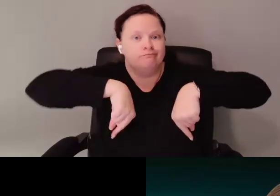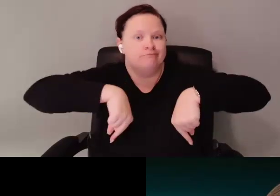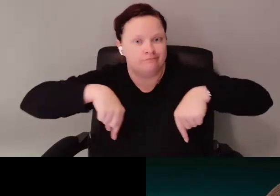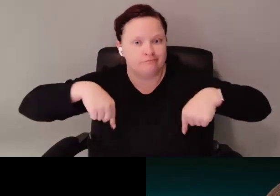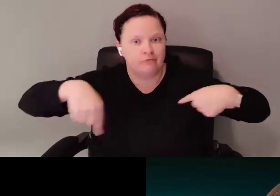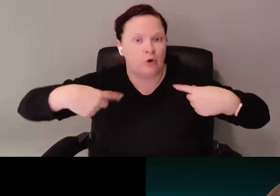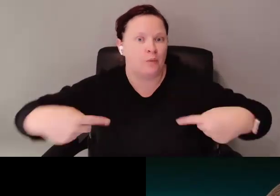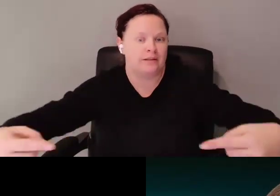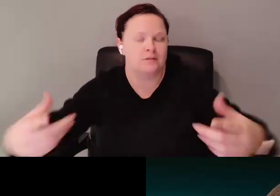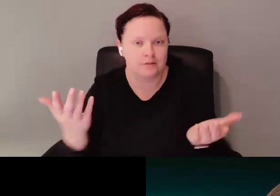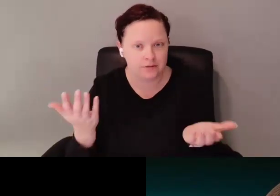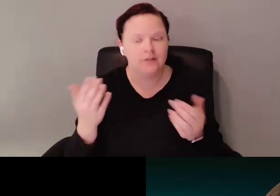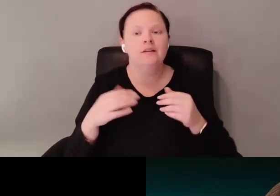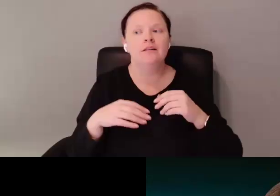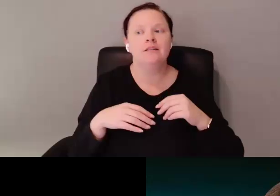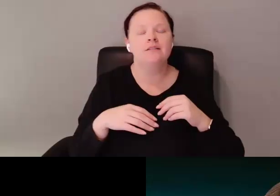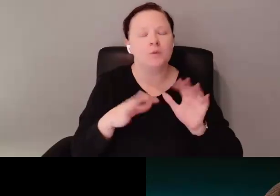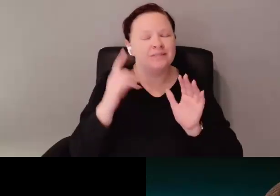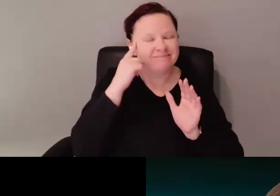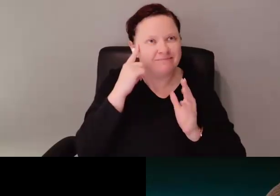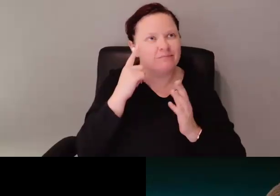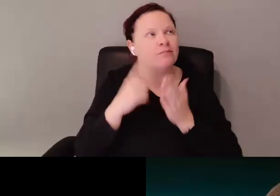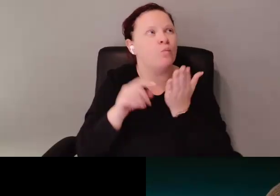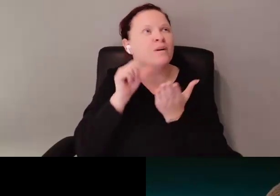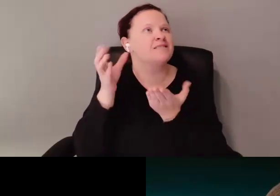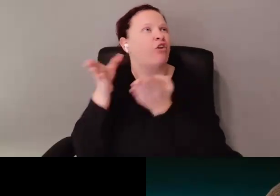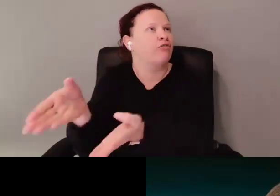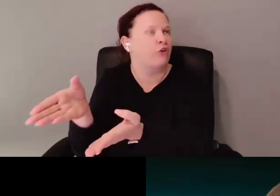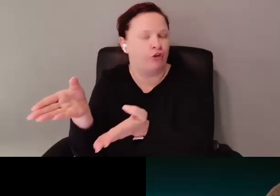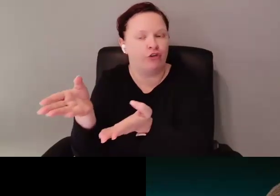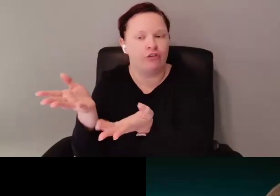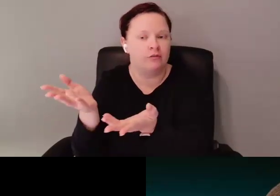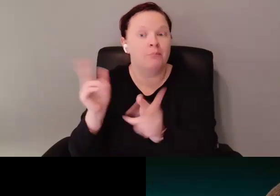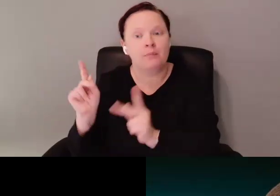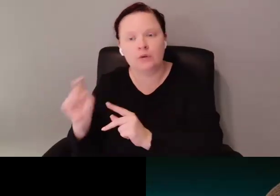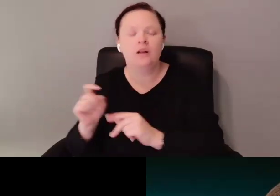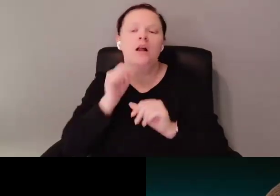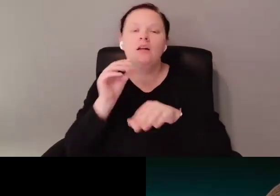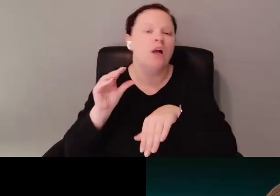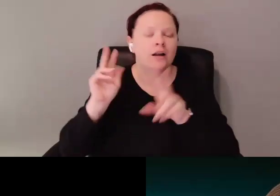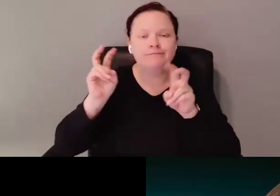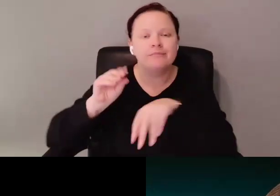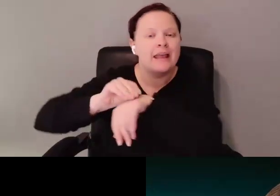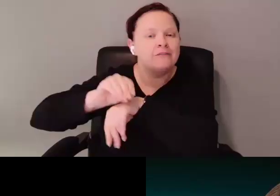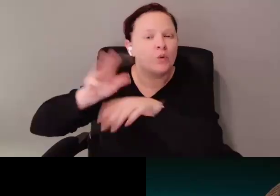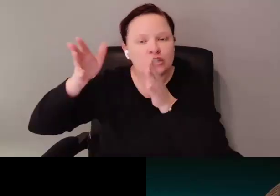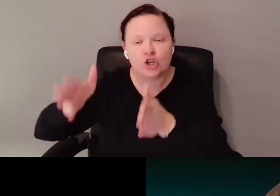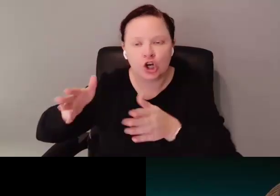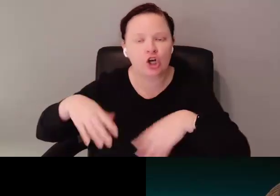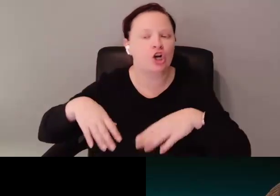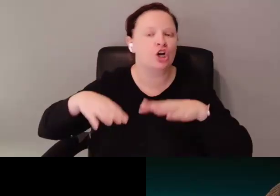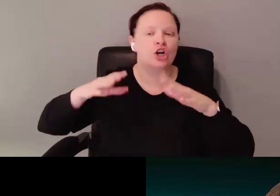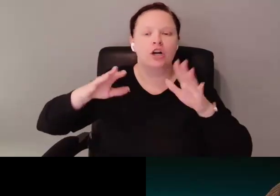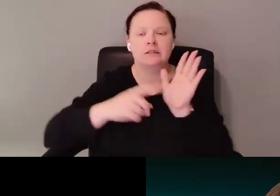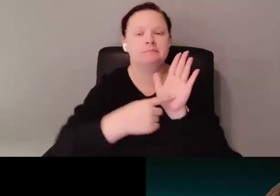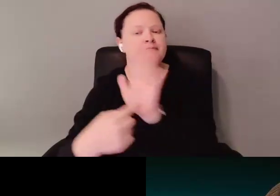you can offer that is not currently being done. Not the influencers, not the so least likely would